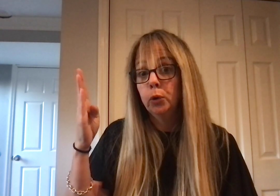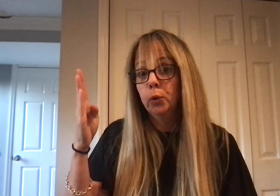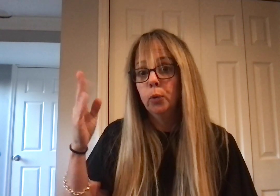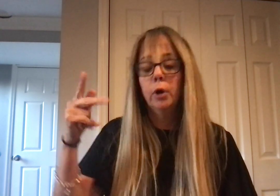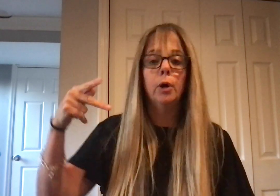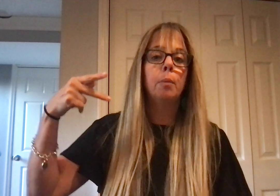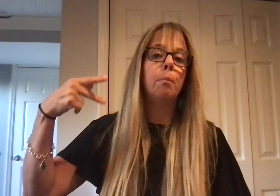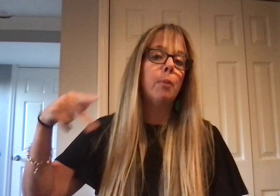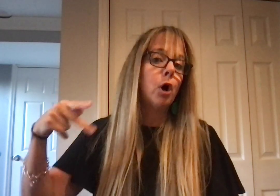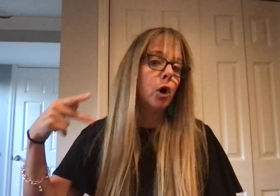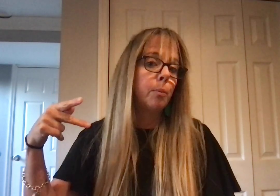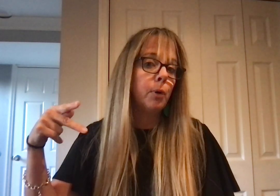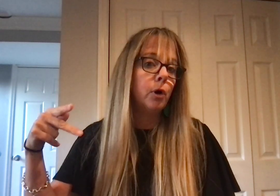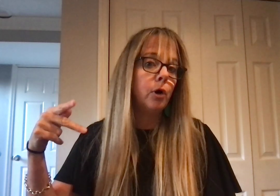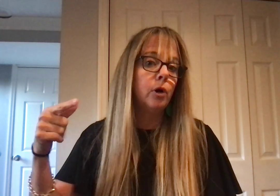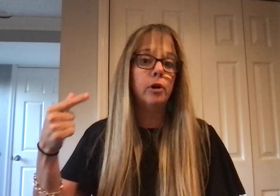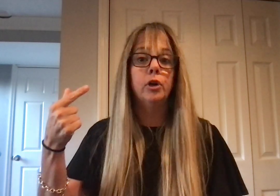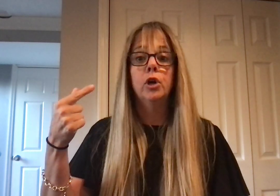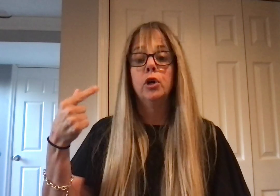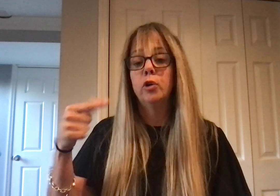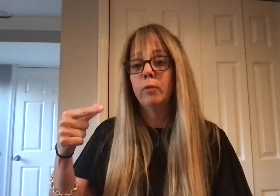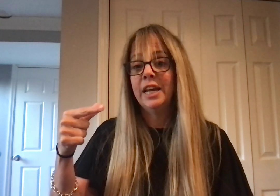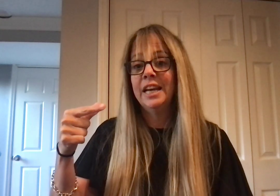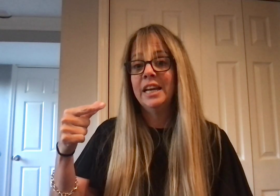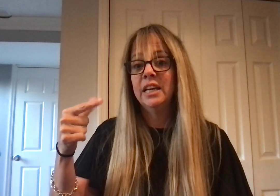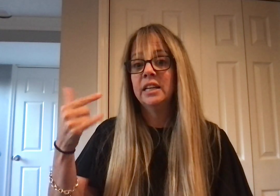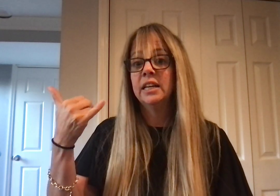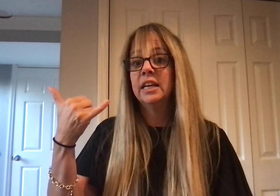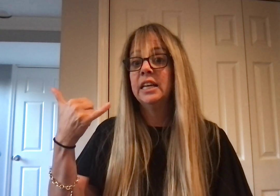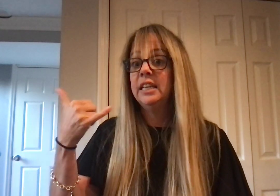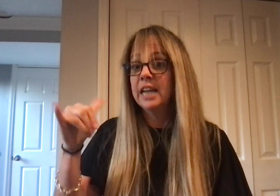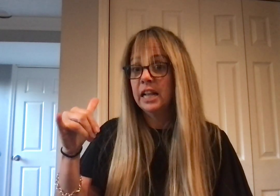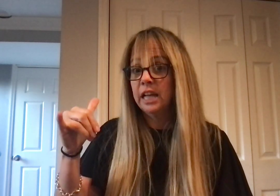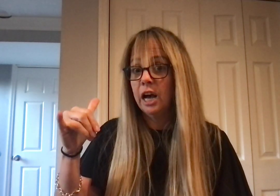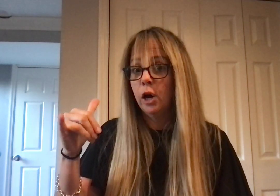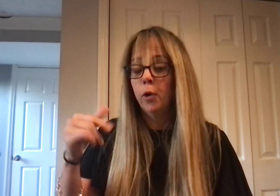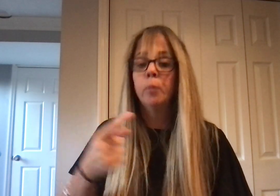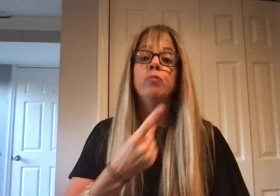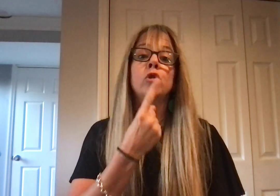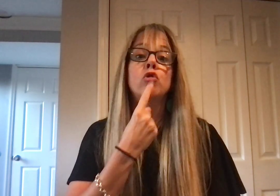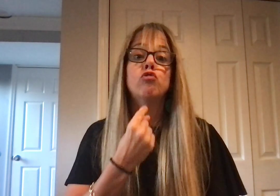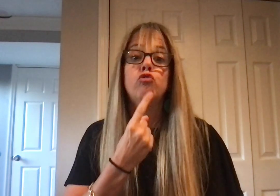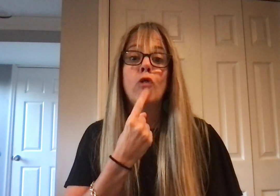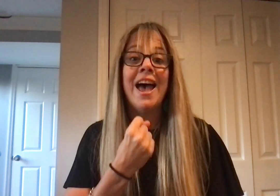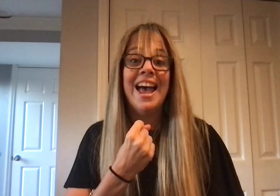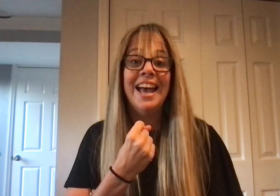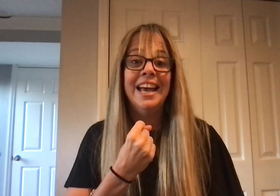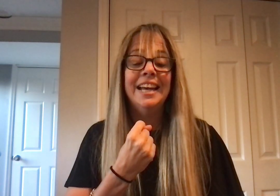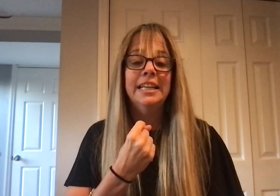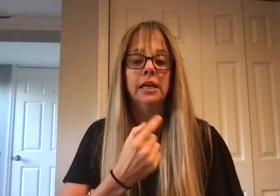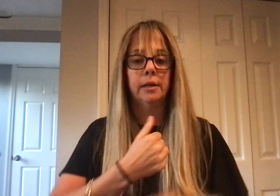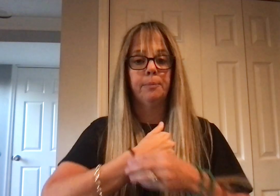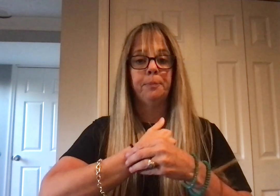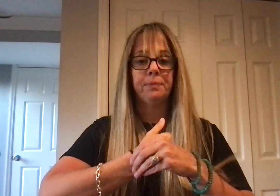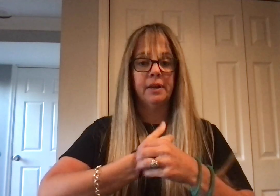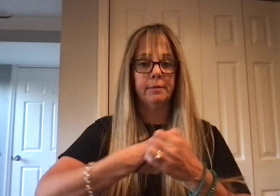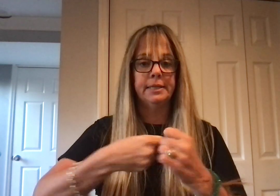blue, purple, green, yellow, red. Let me take